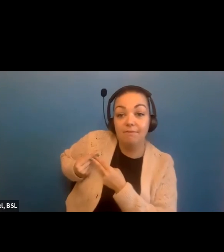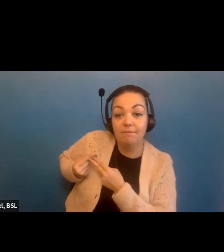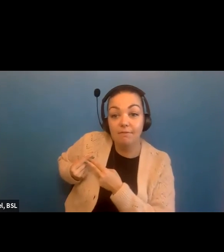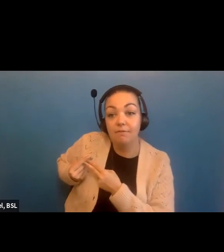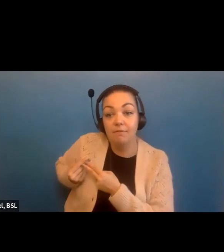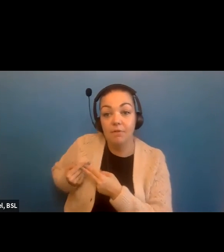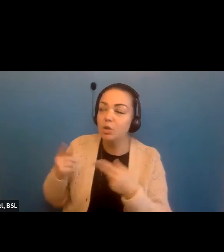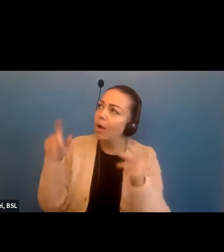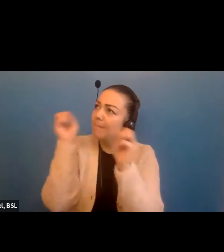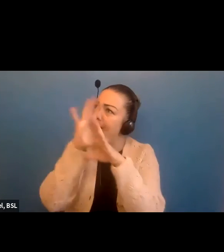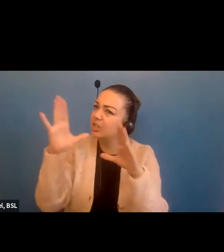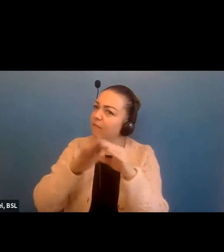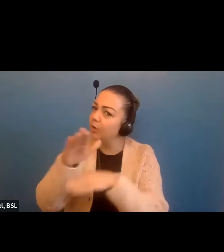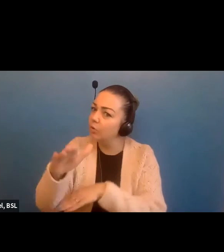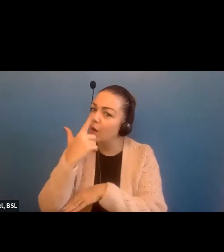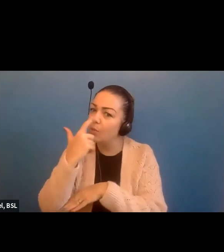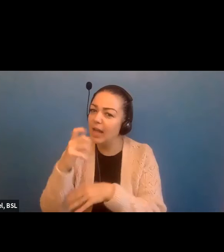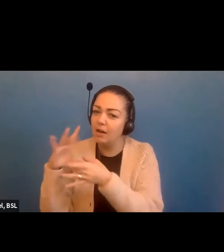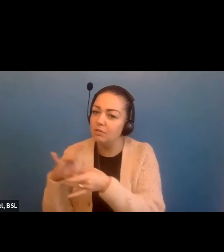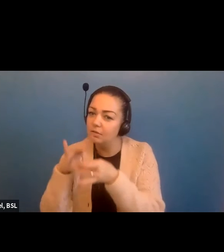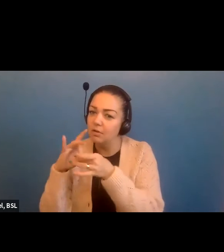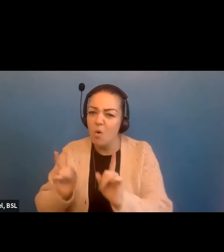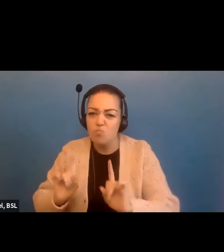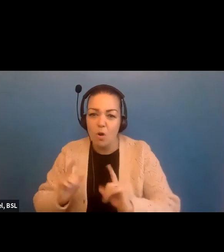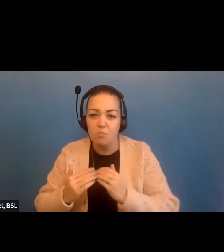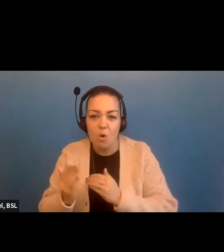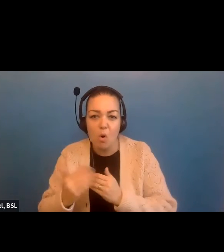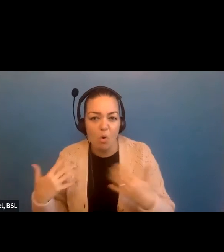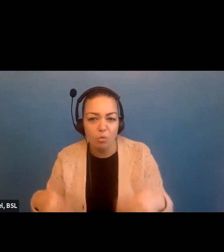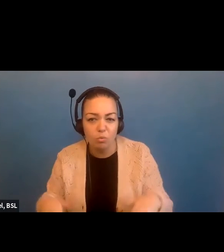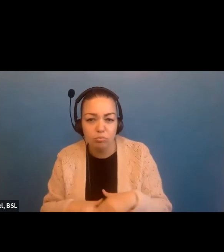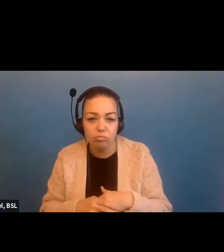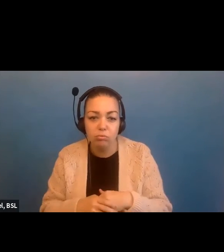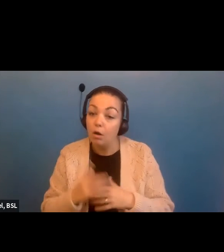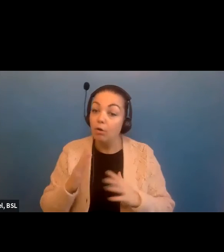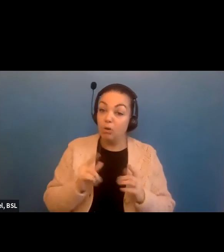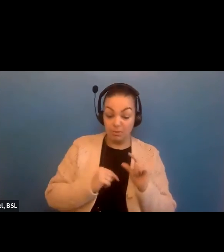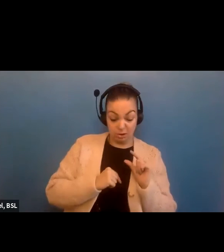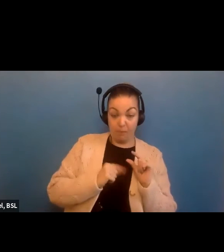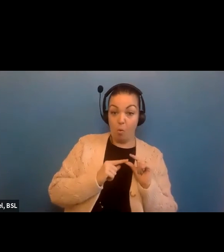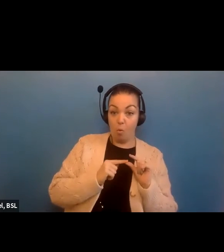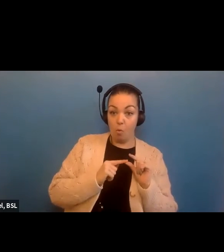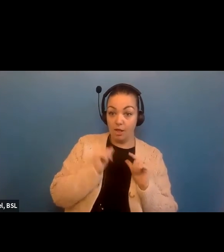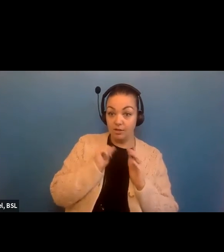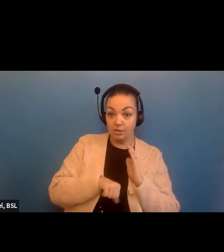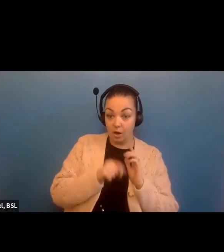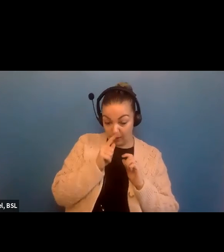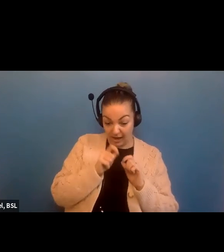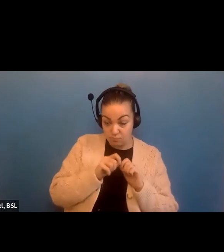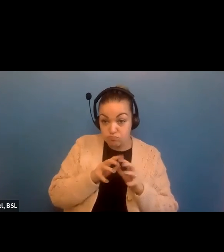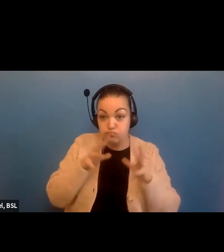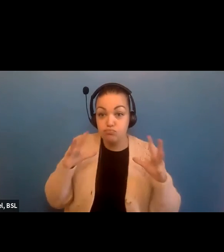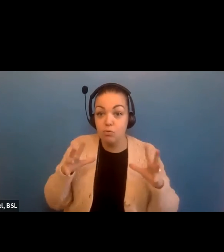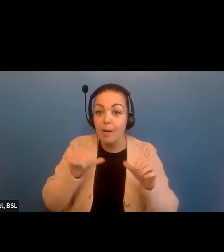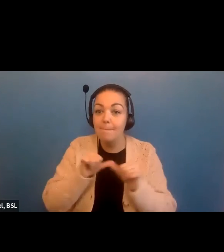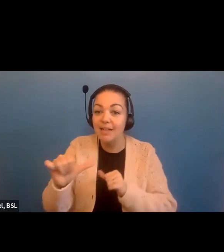like imagine what we do together, like something even from the small effort to create a better city, like a city for all.